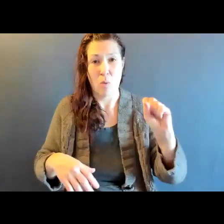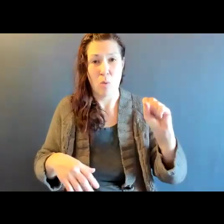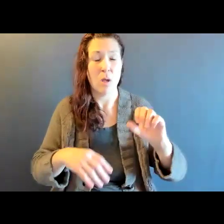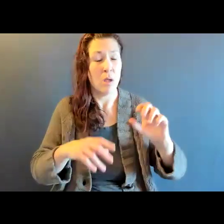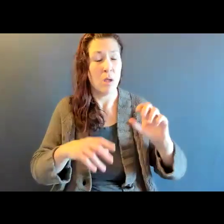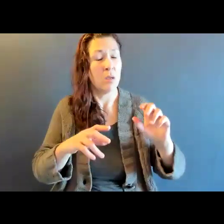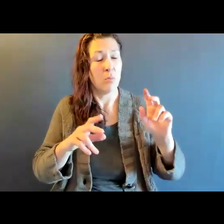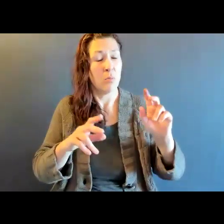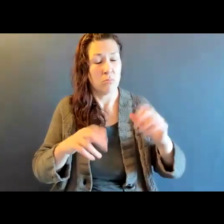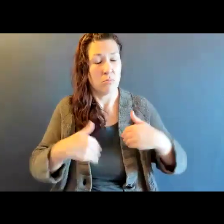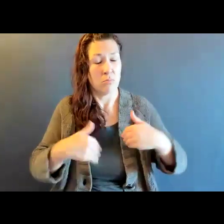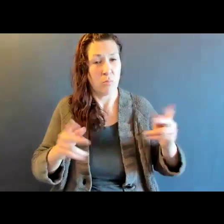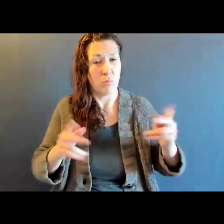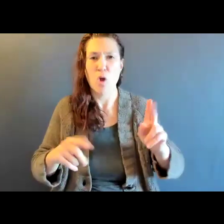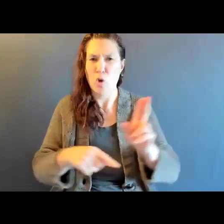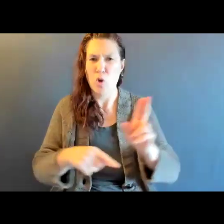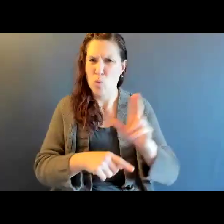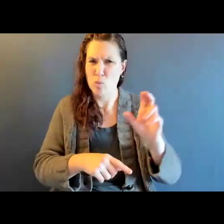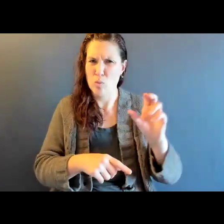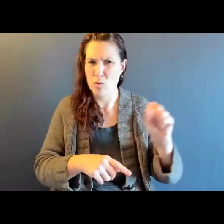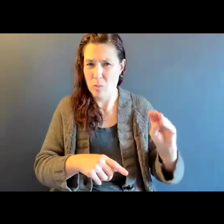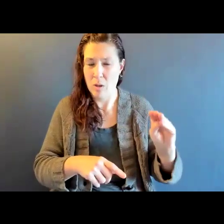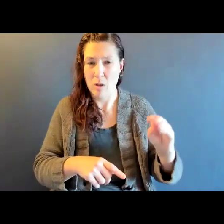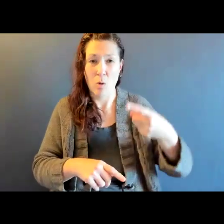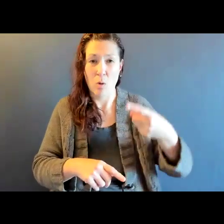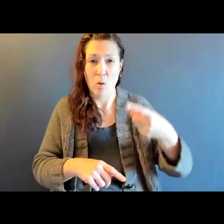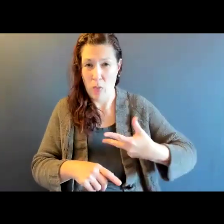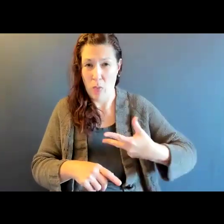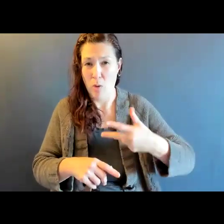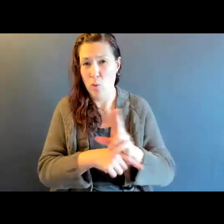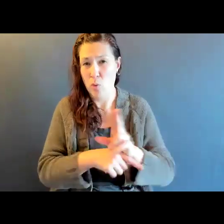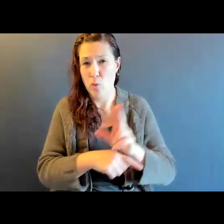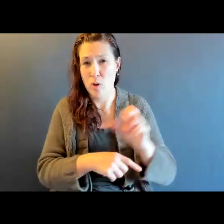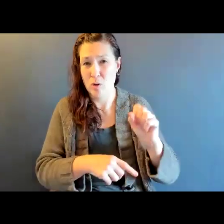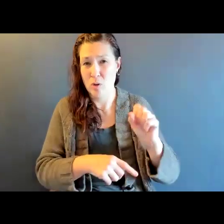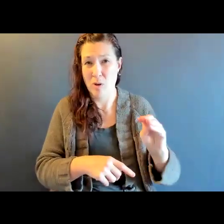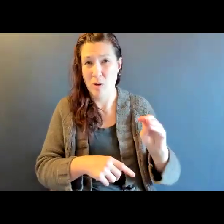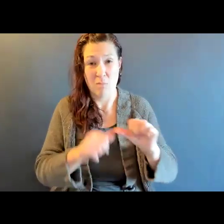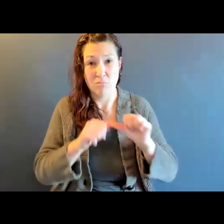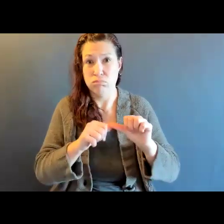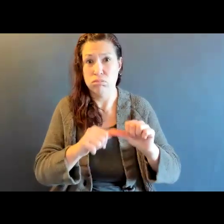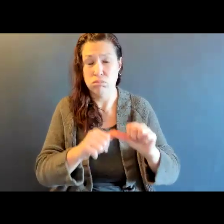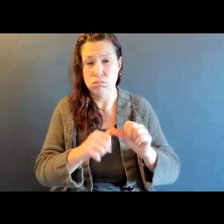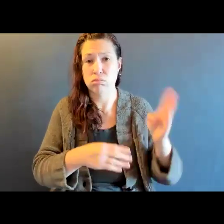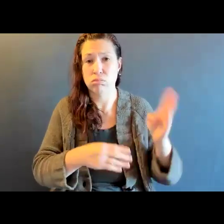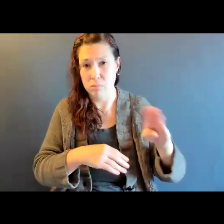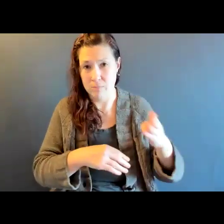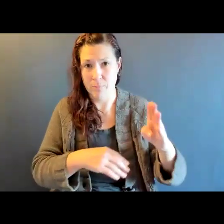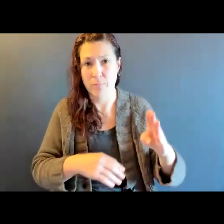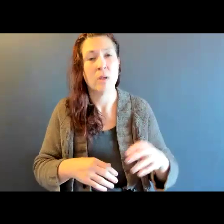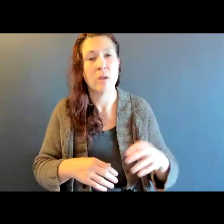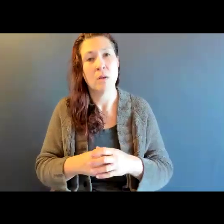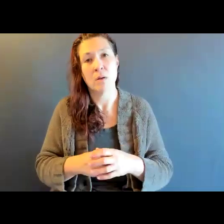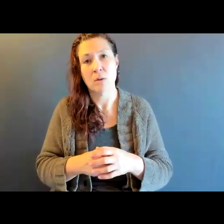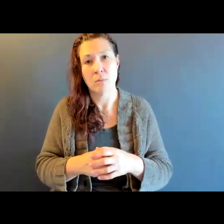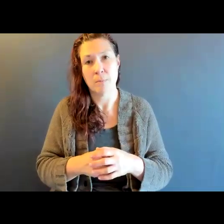platform, and more than 1/3 reporting using social media almost constantly. Here's the demand: funding